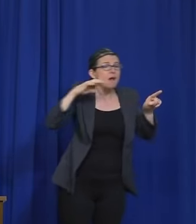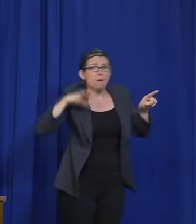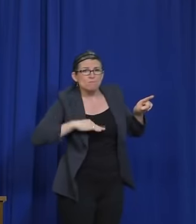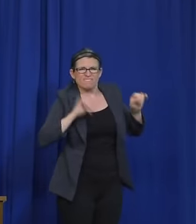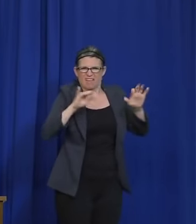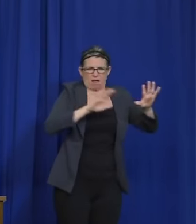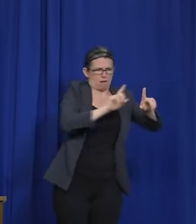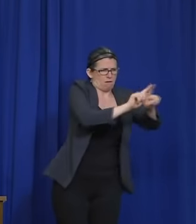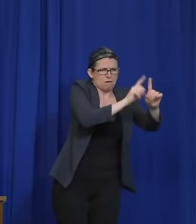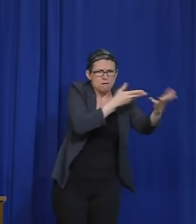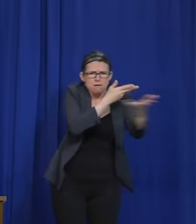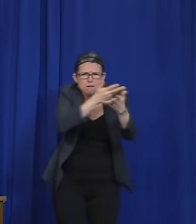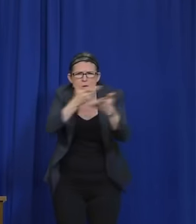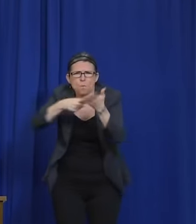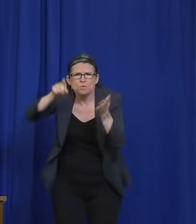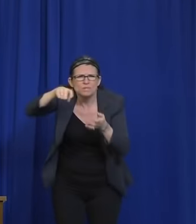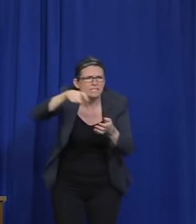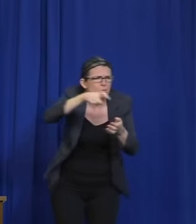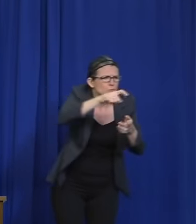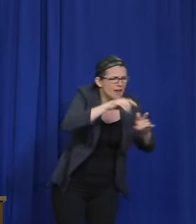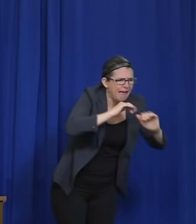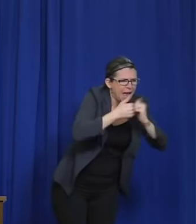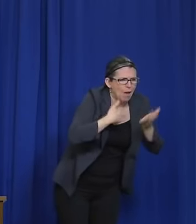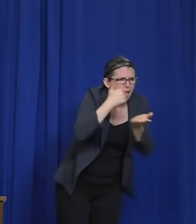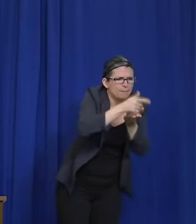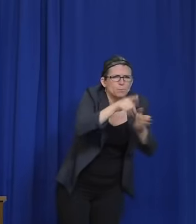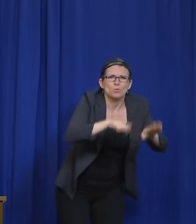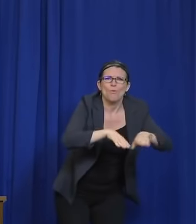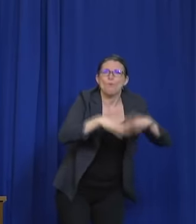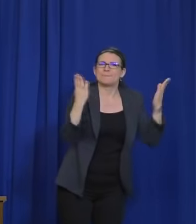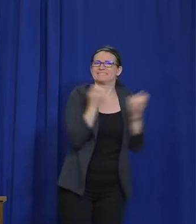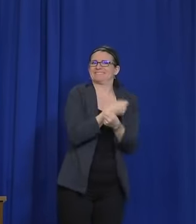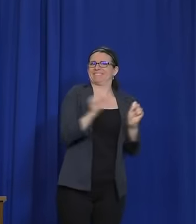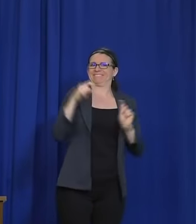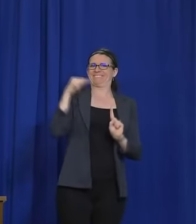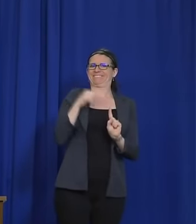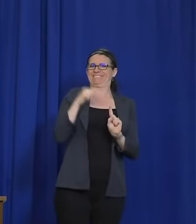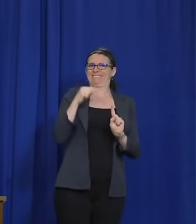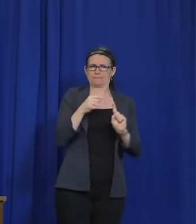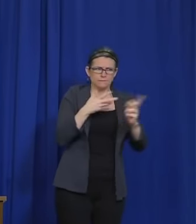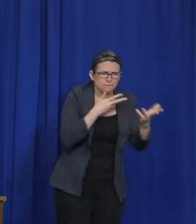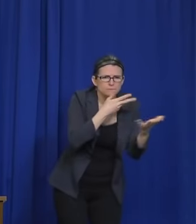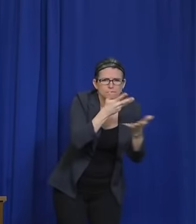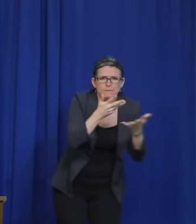citizens. The basic premise of the plan we're working on is this: